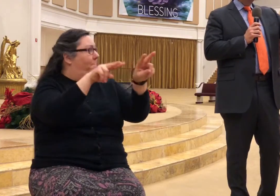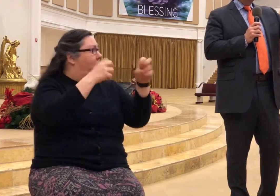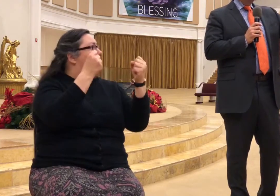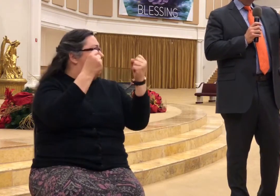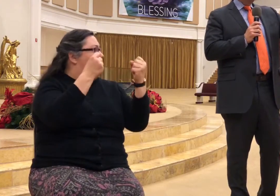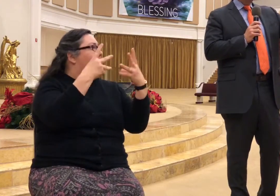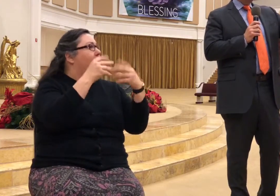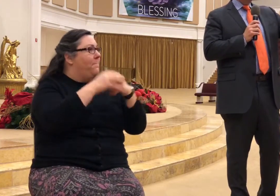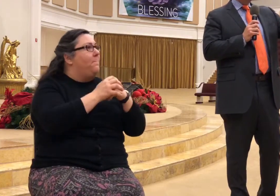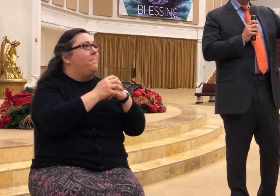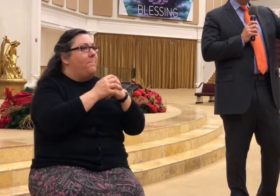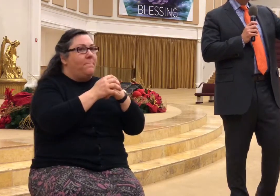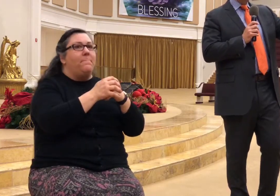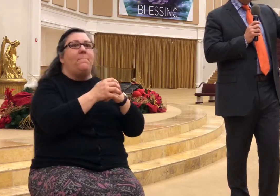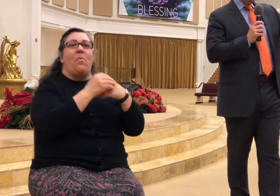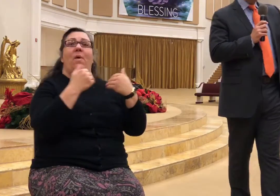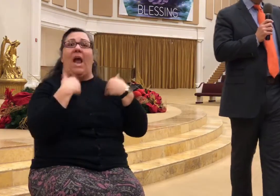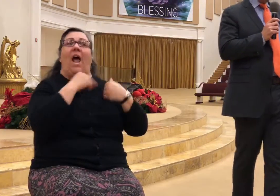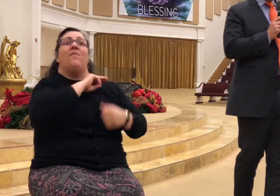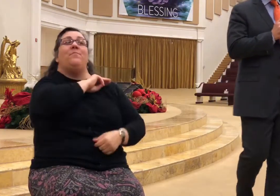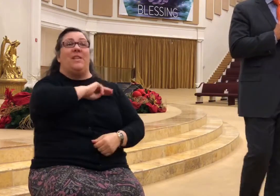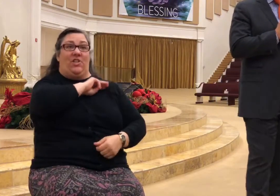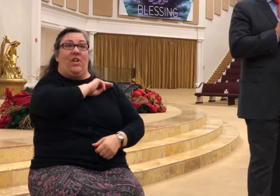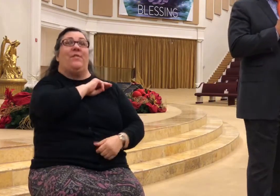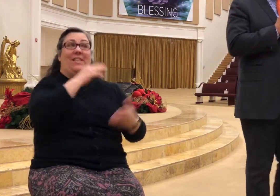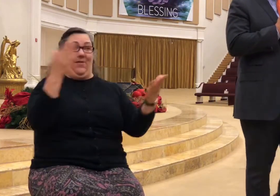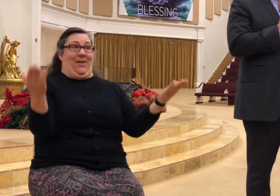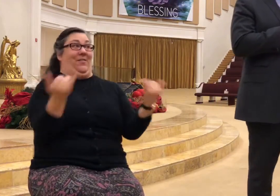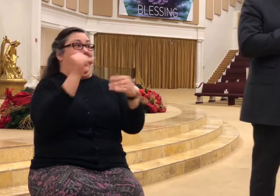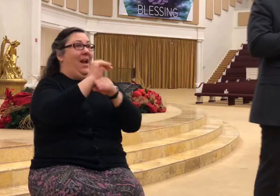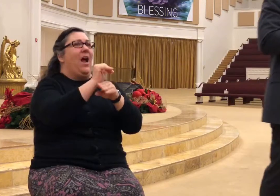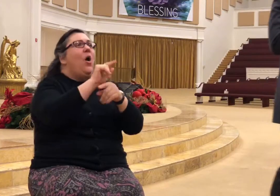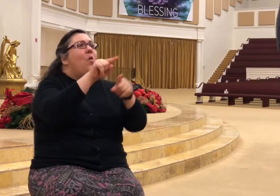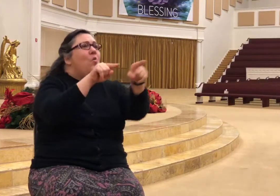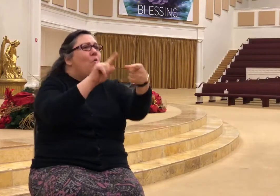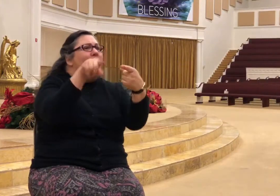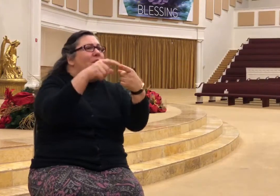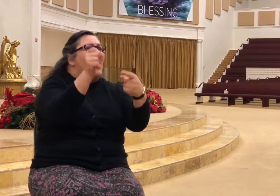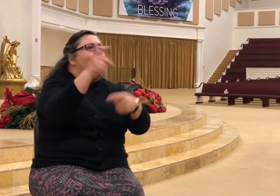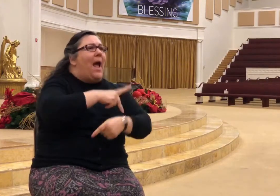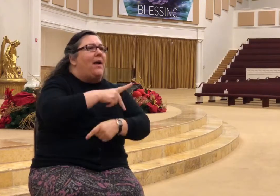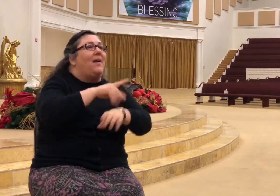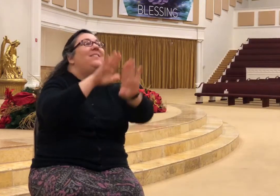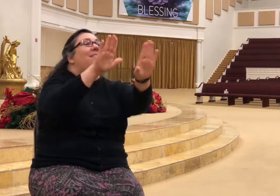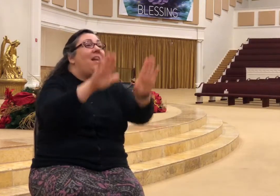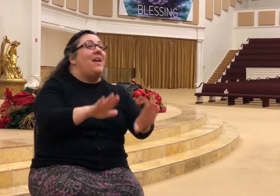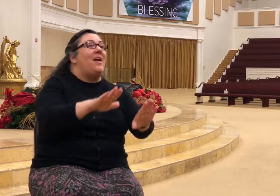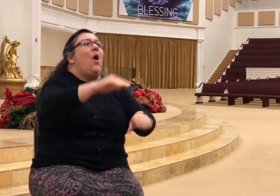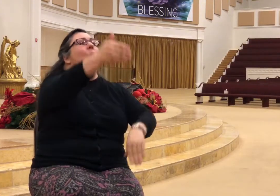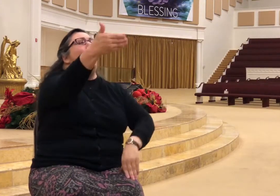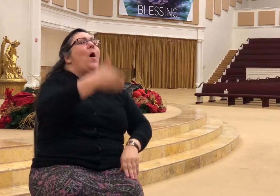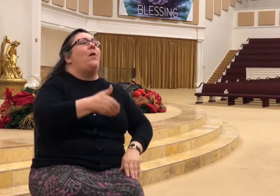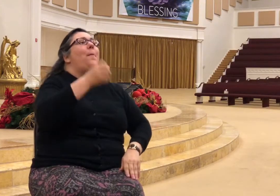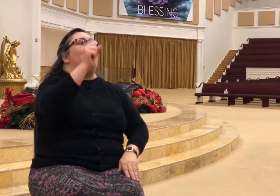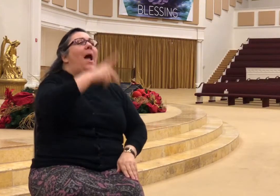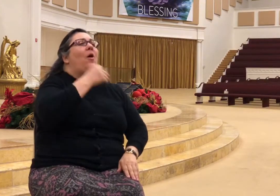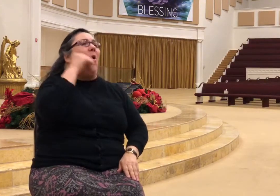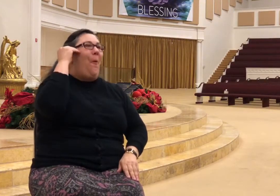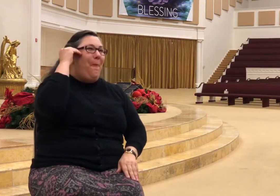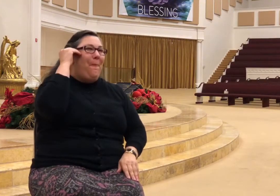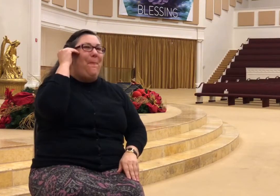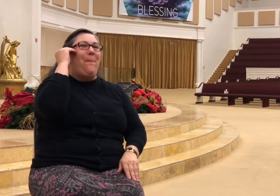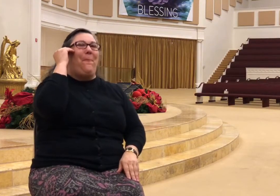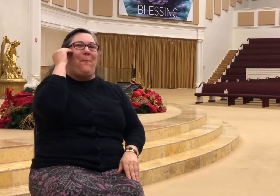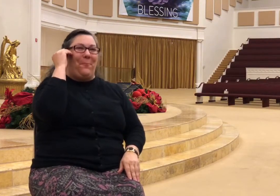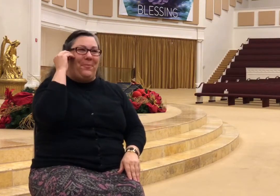Amen. Well, we got missionaries back tonight. When'd you get back, baby? Sunday, we'll welcome home. Give her a big hand. We're glad to see her